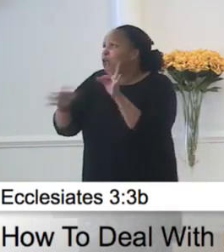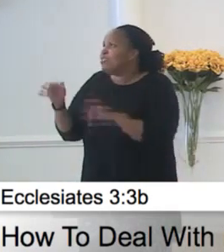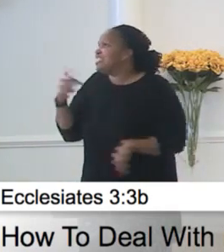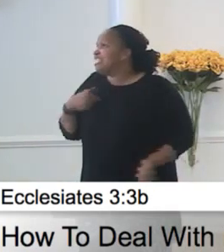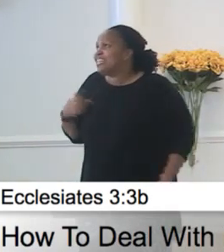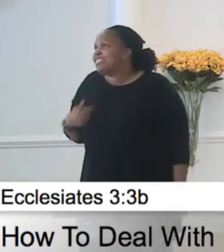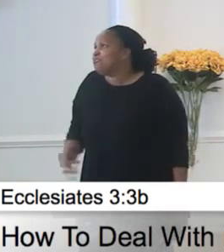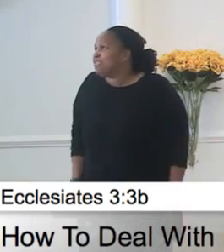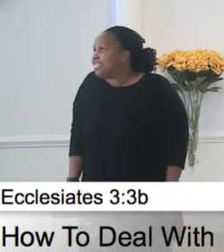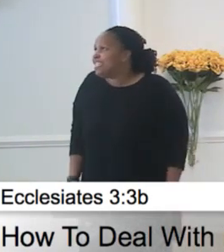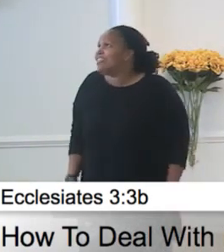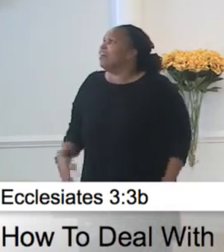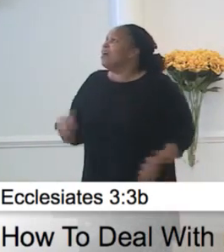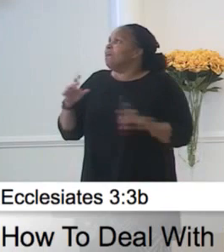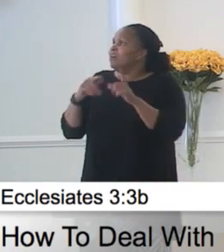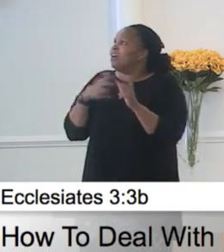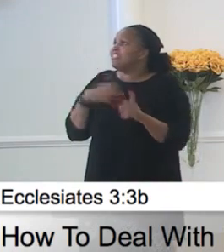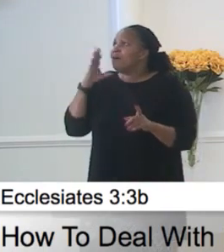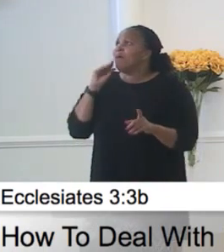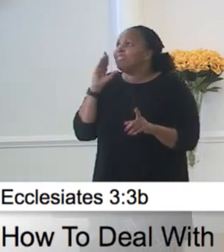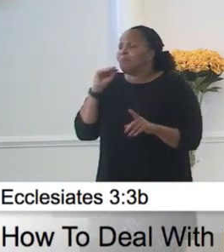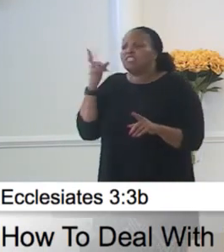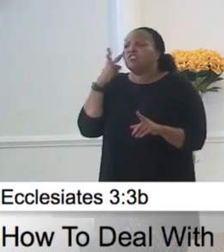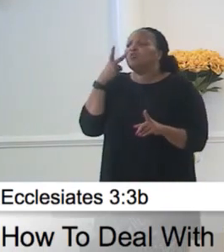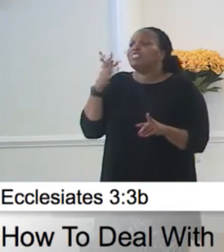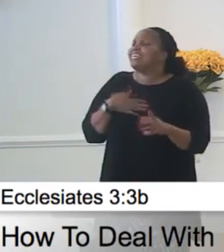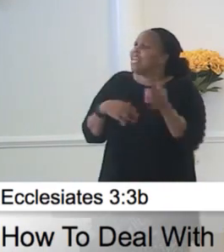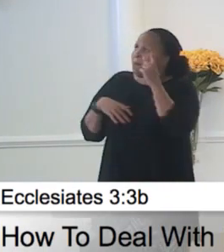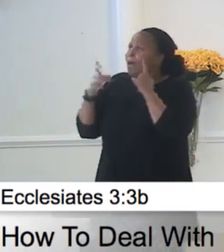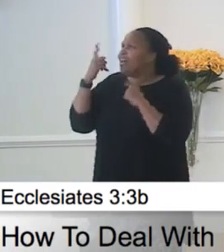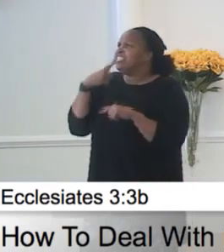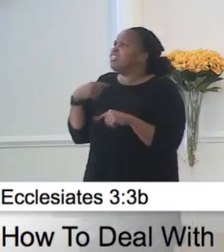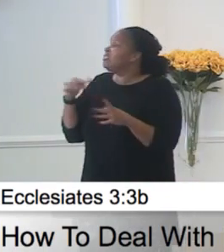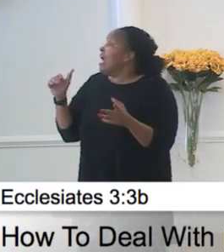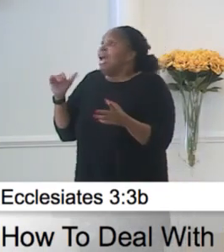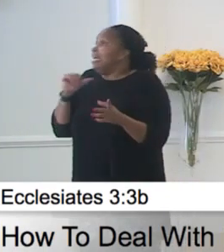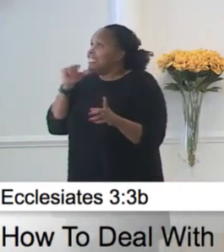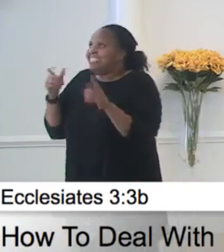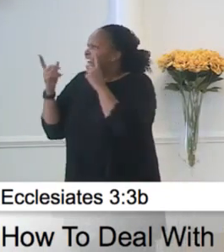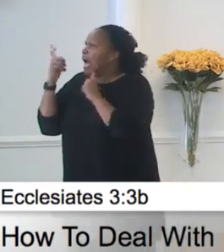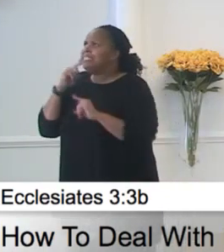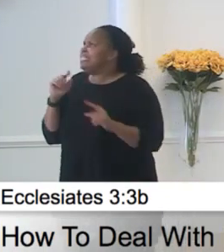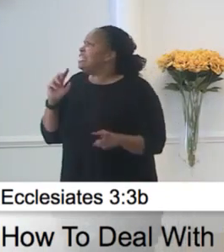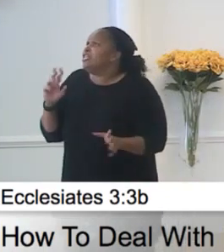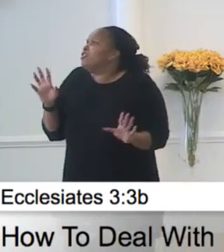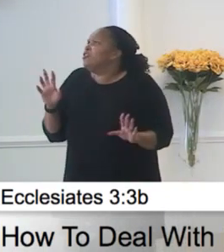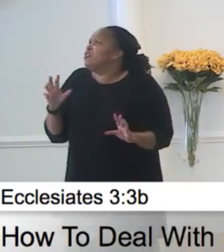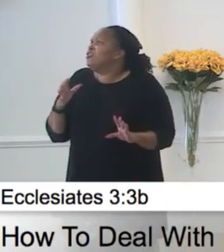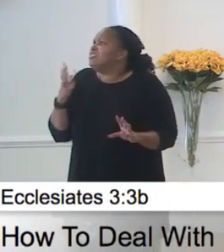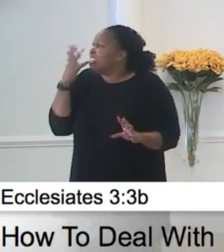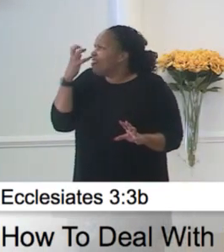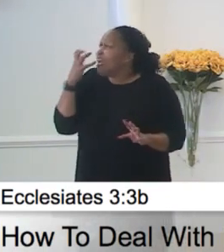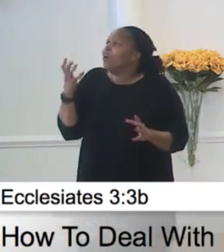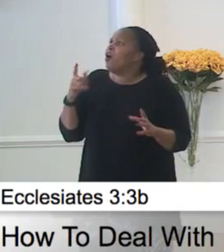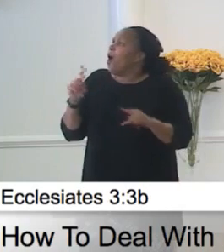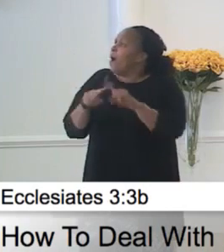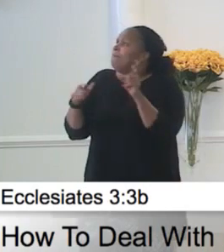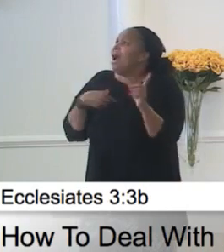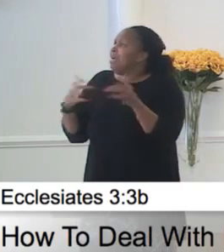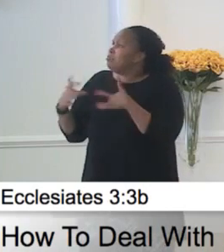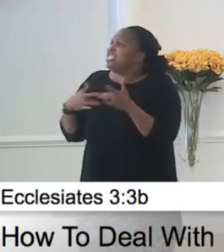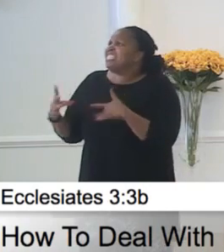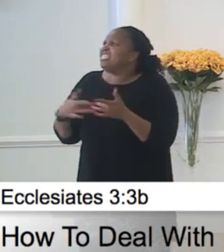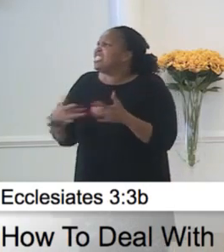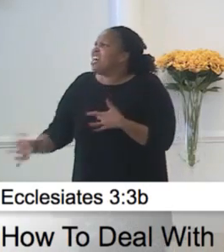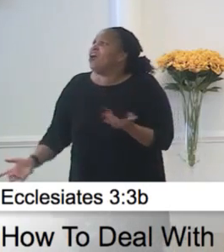exterior, but you see that these tears are not tears of anger, but tears of concern. And I will